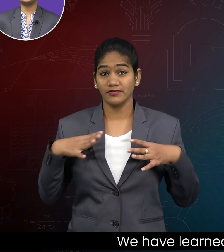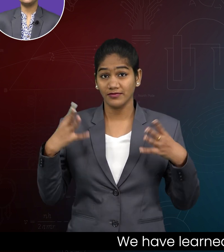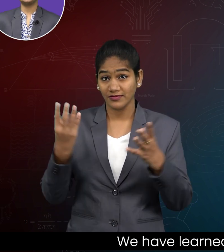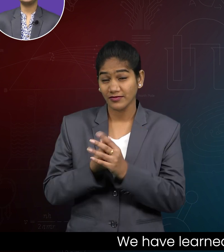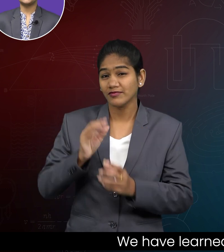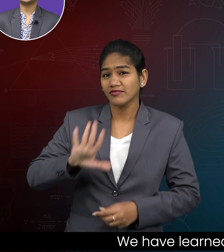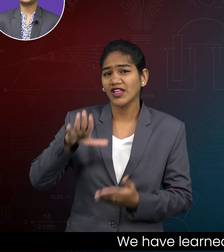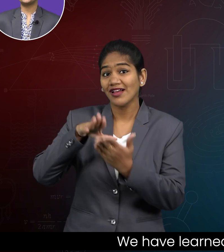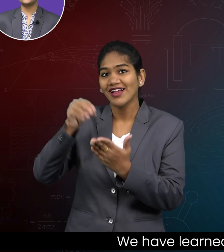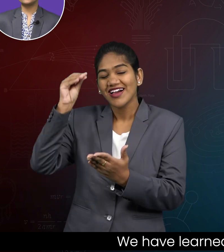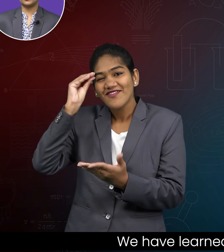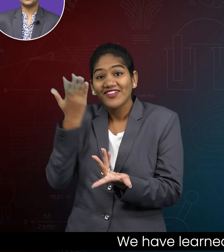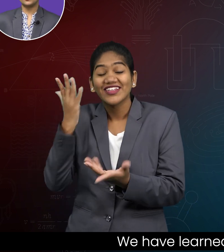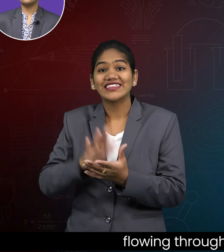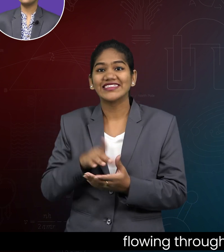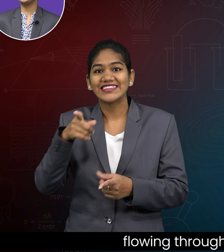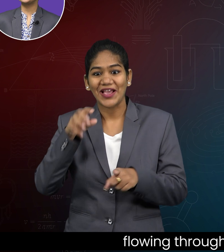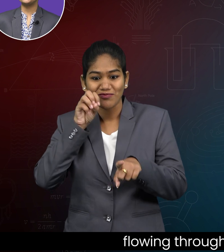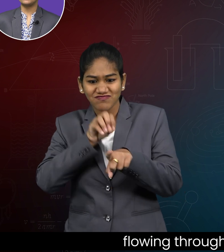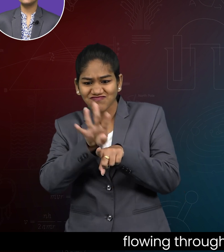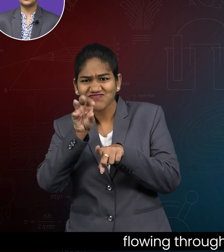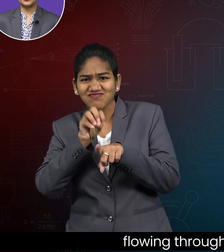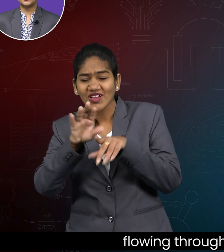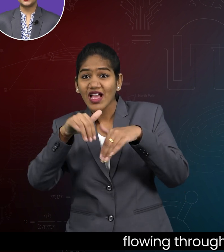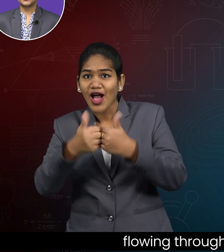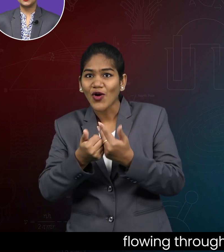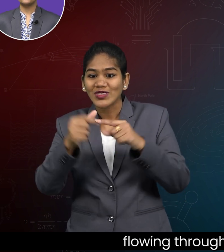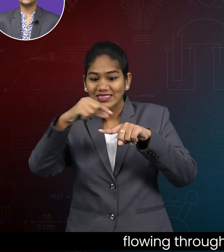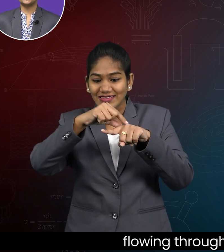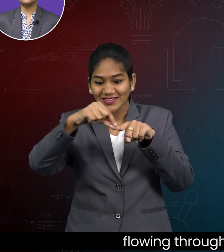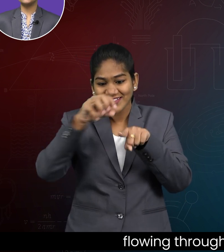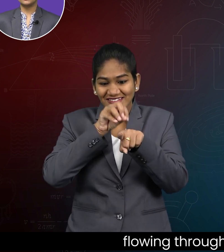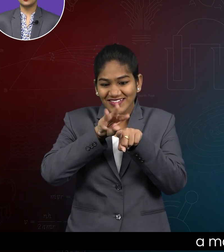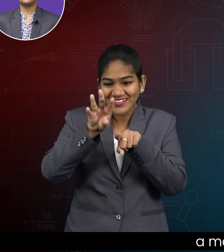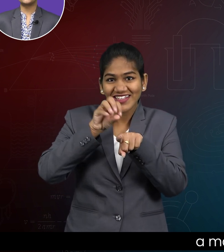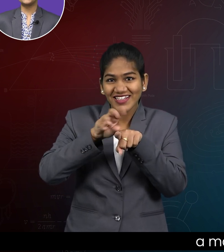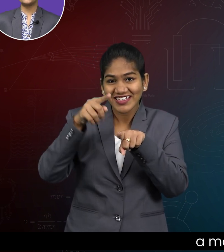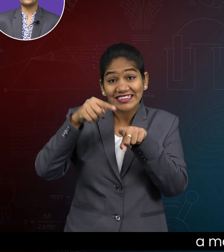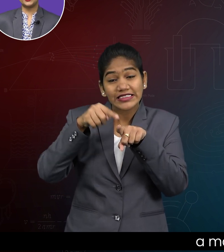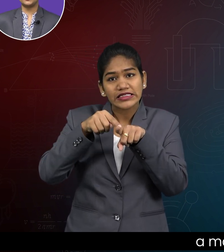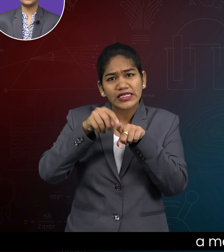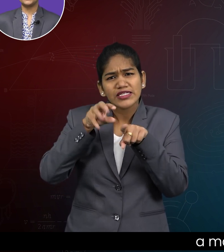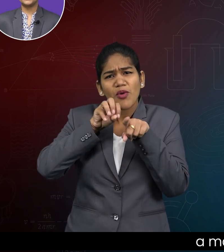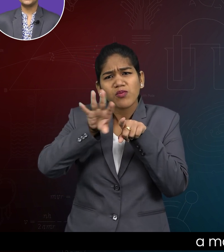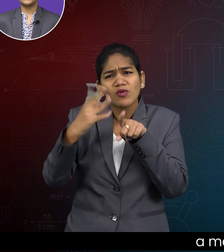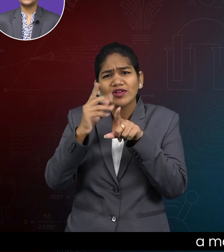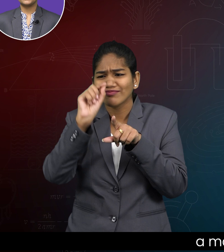We have learned that an electric current flowing through a conductor produces a magnetic